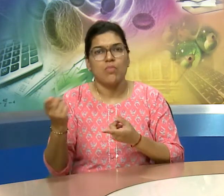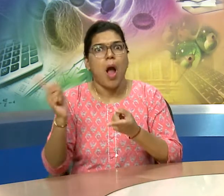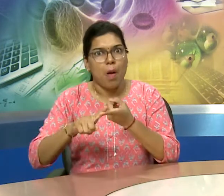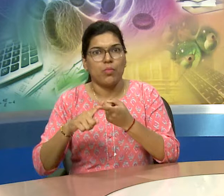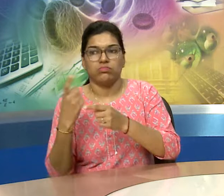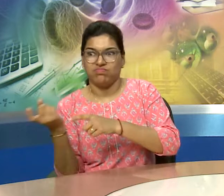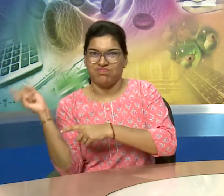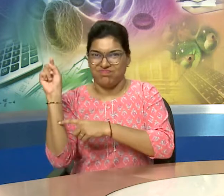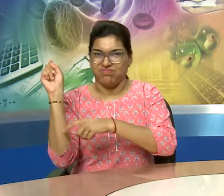On that day,